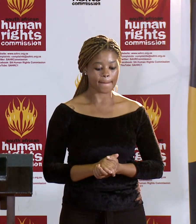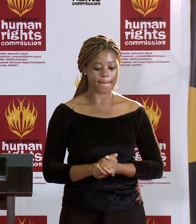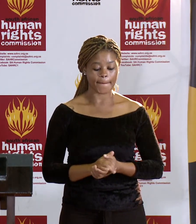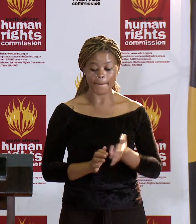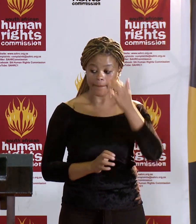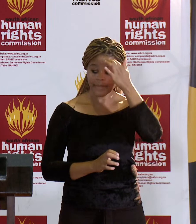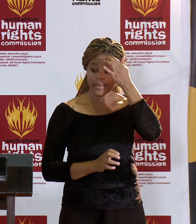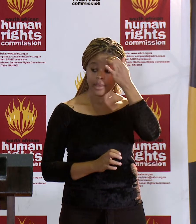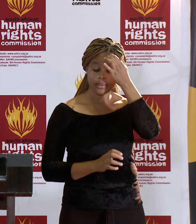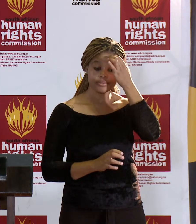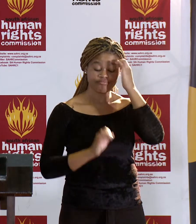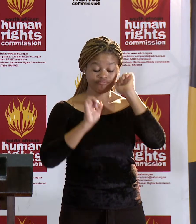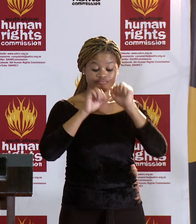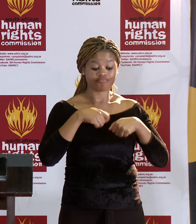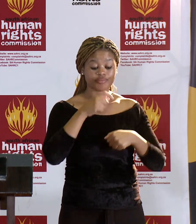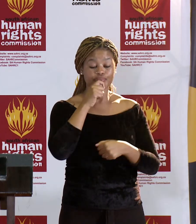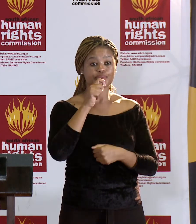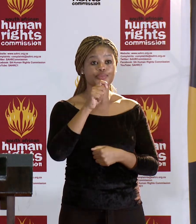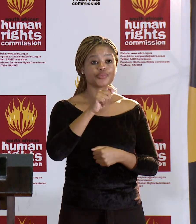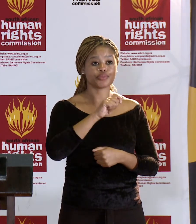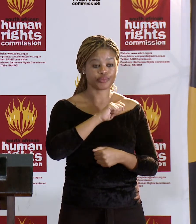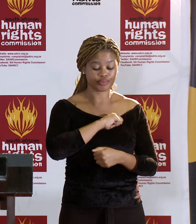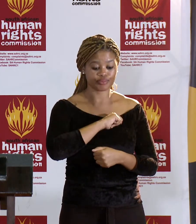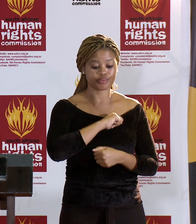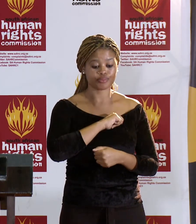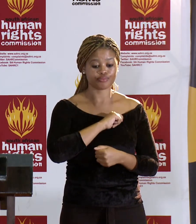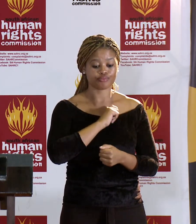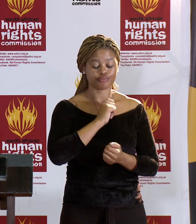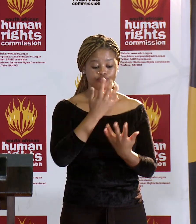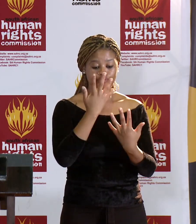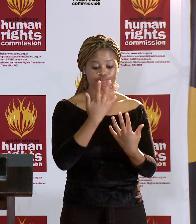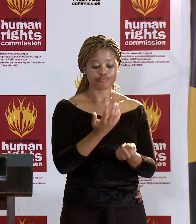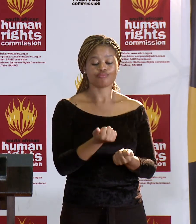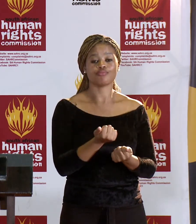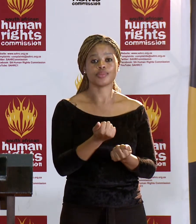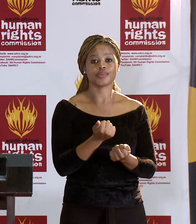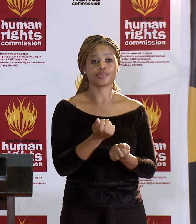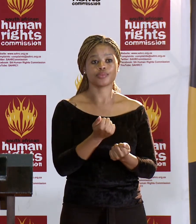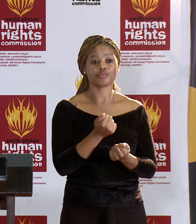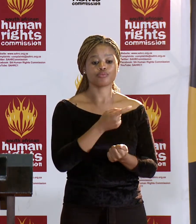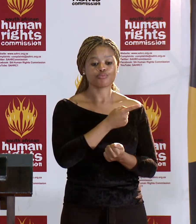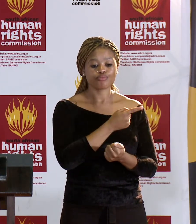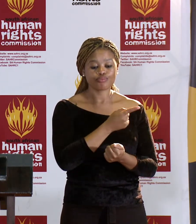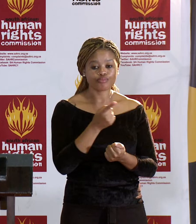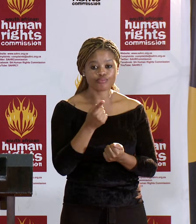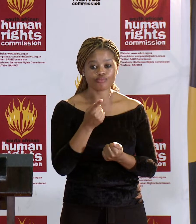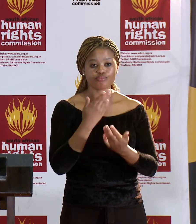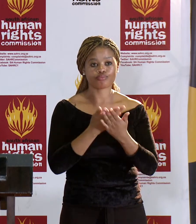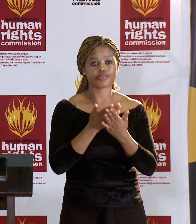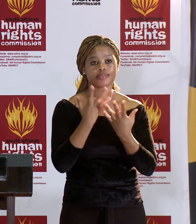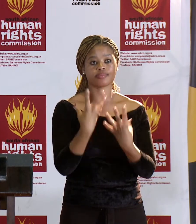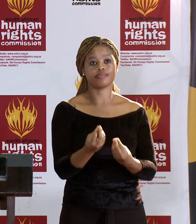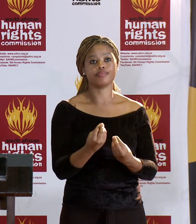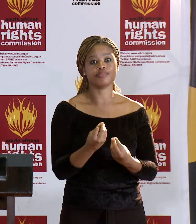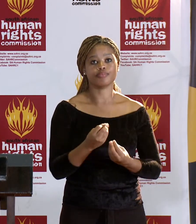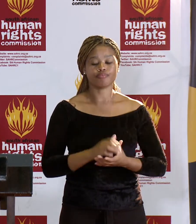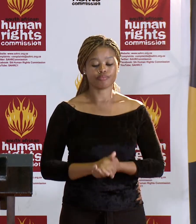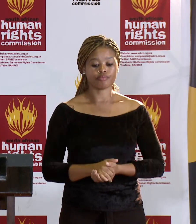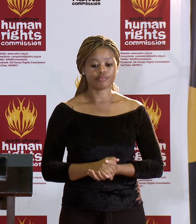This is truly a wonderful inheritance that you and nobody else have.